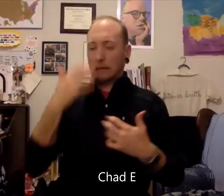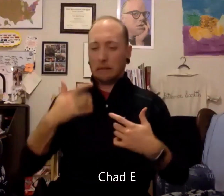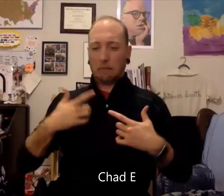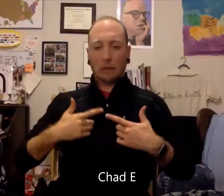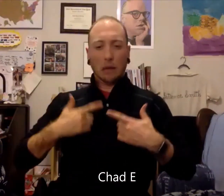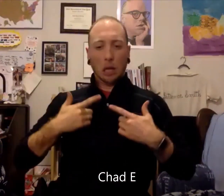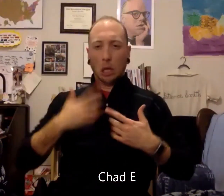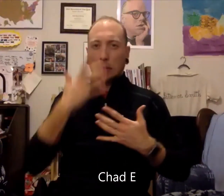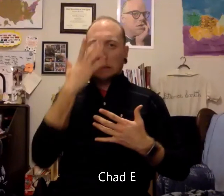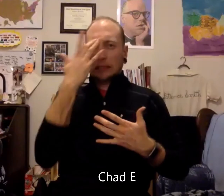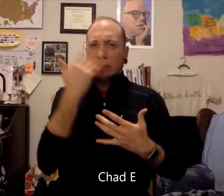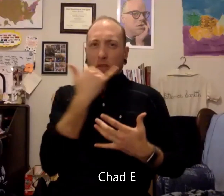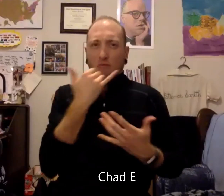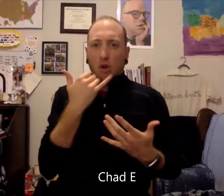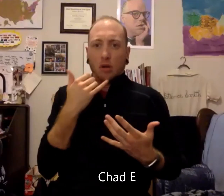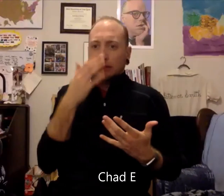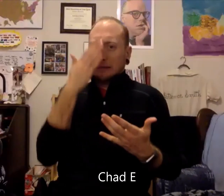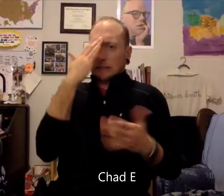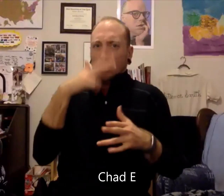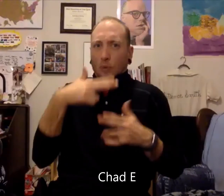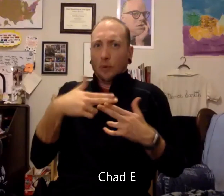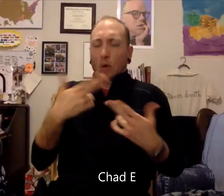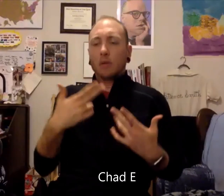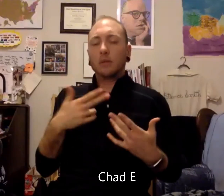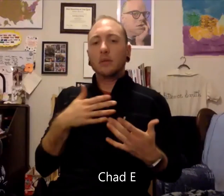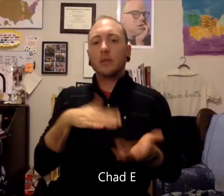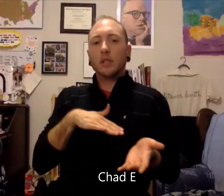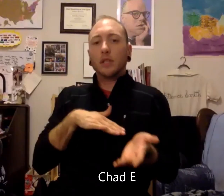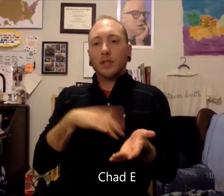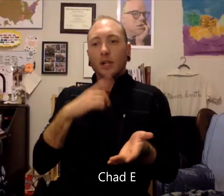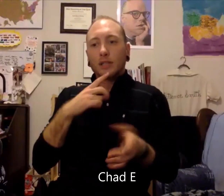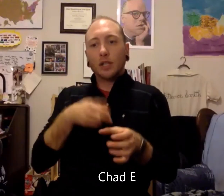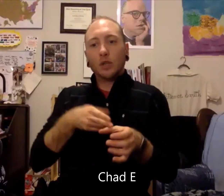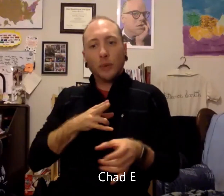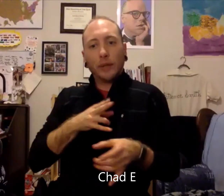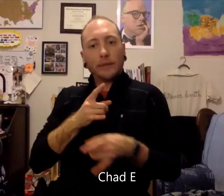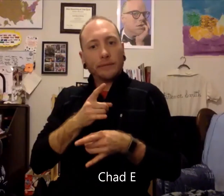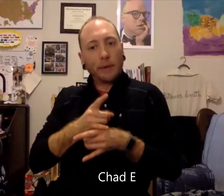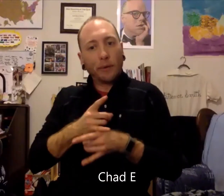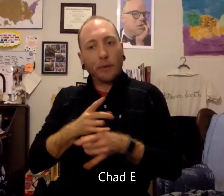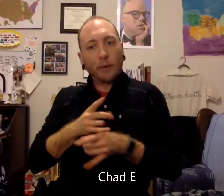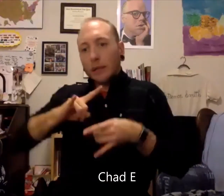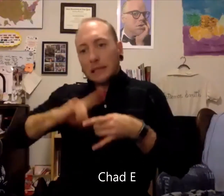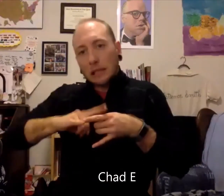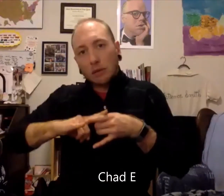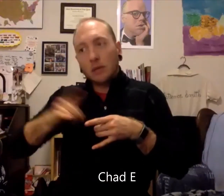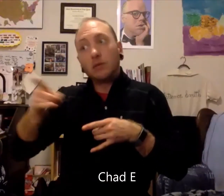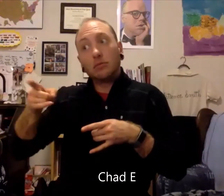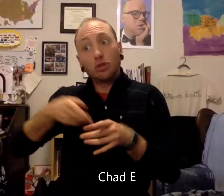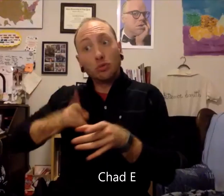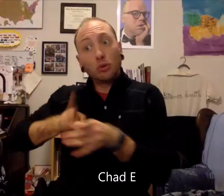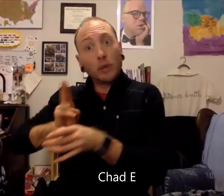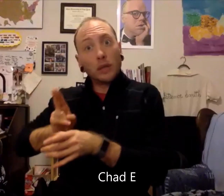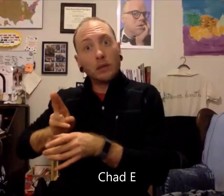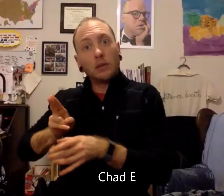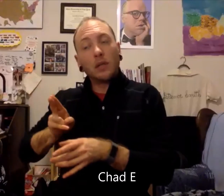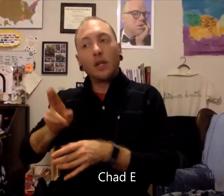So the doctor told her, quit smoking, quit drinking, and she did. And so she had a liquor cabinet at the house, and,